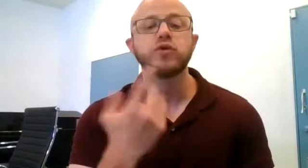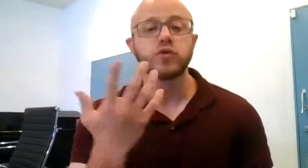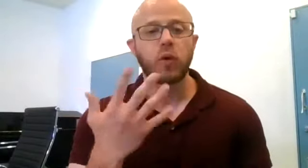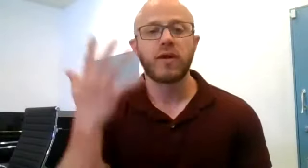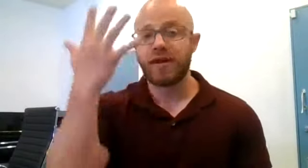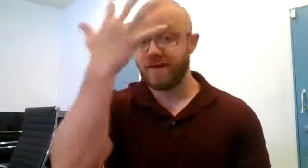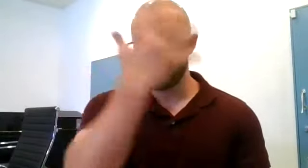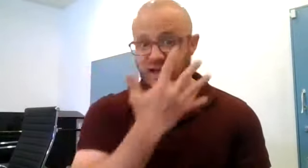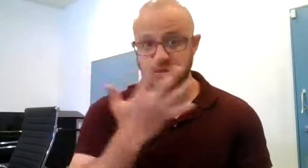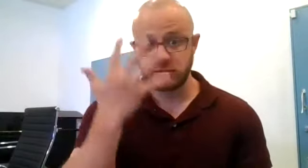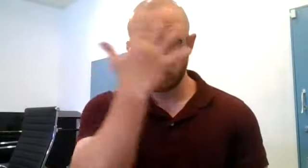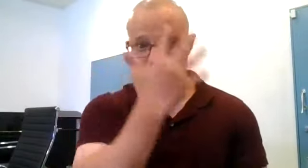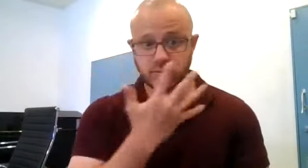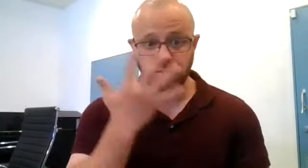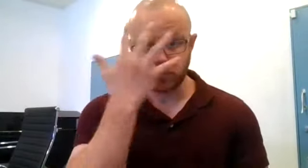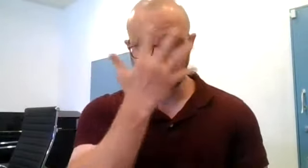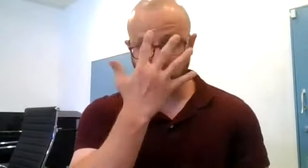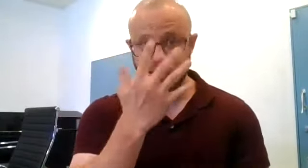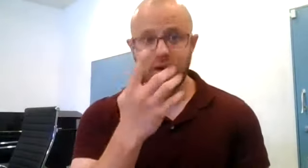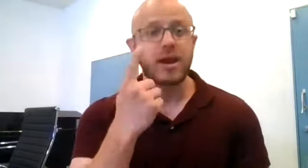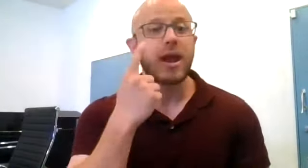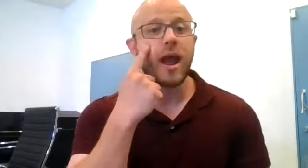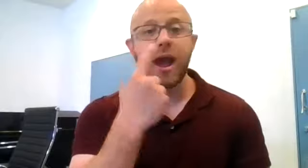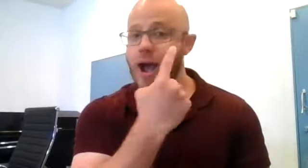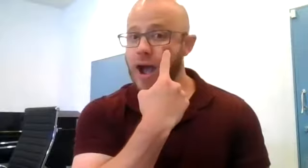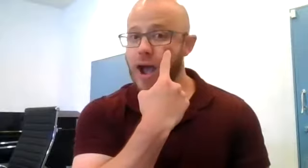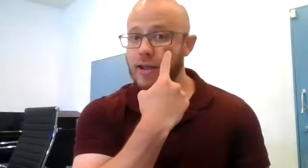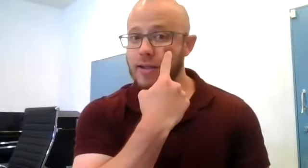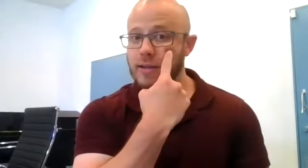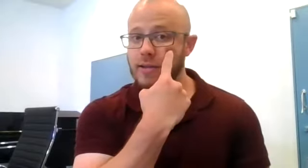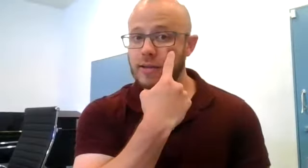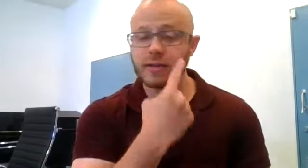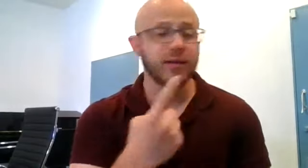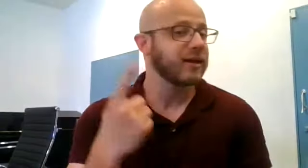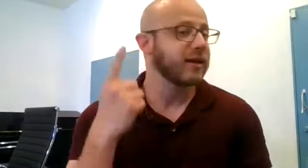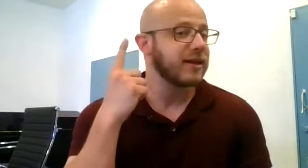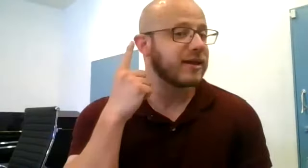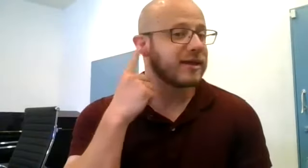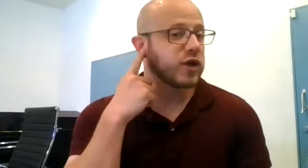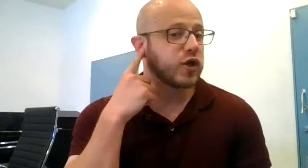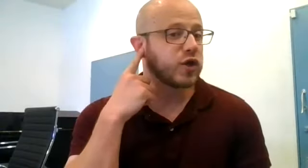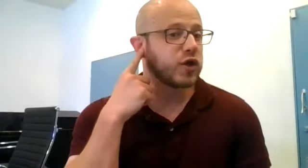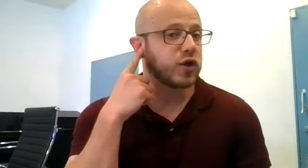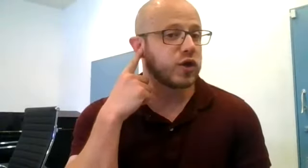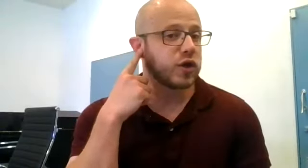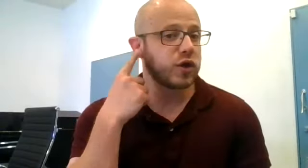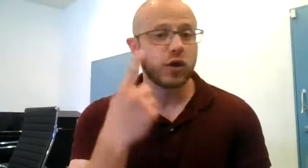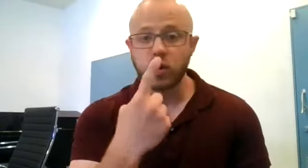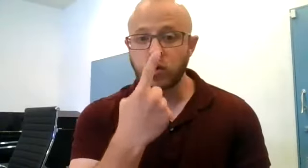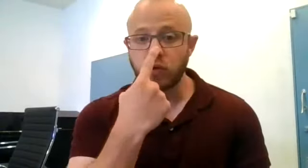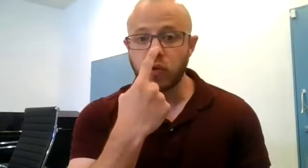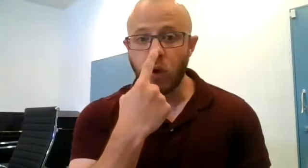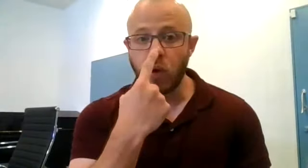finger circling the mouth. So here's your face, eyes, ears,